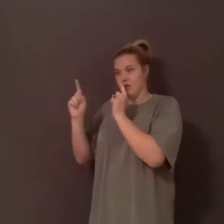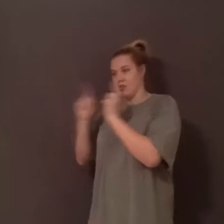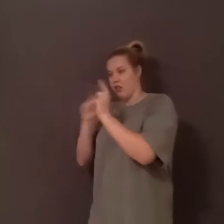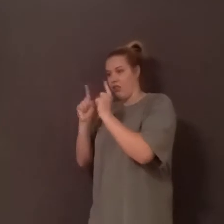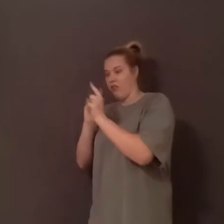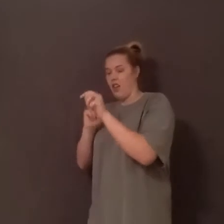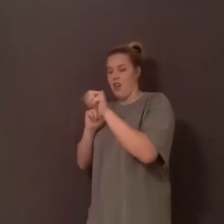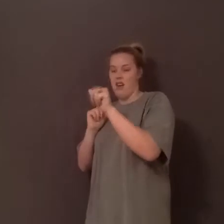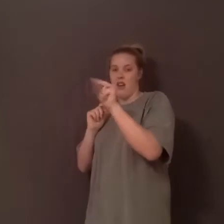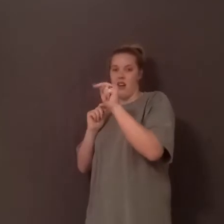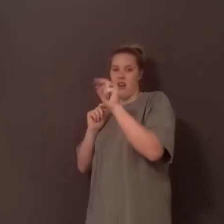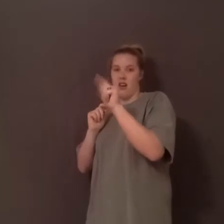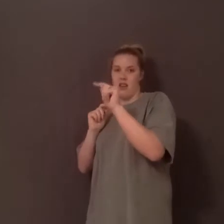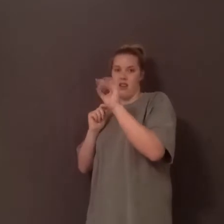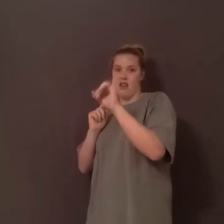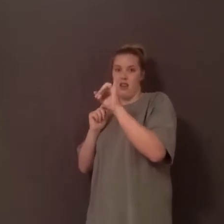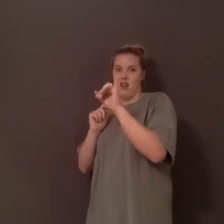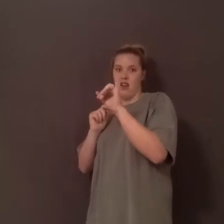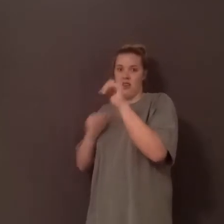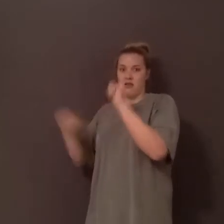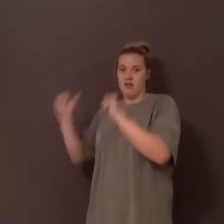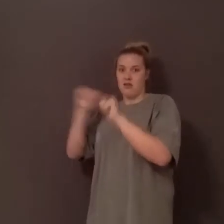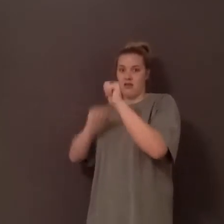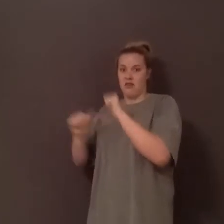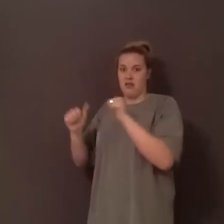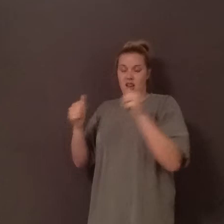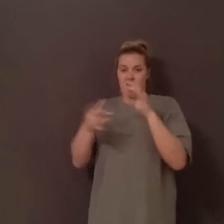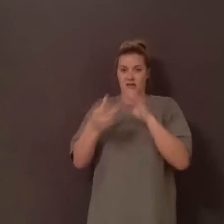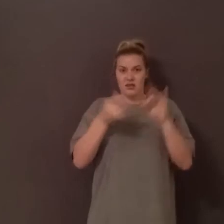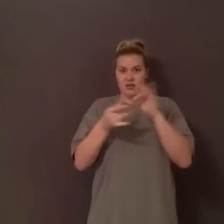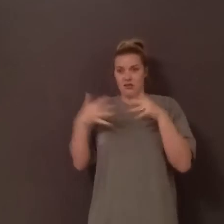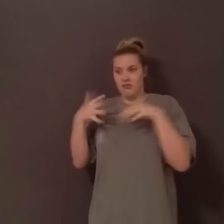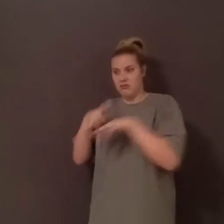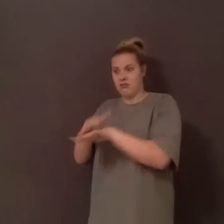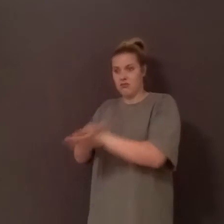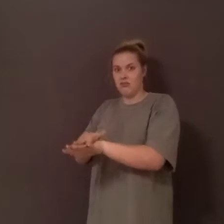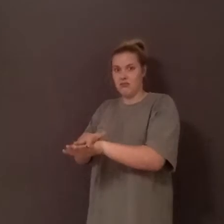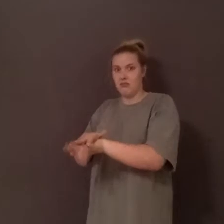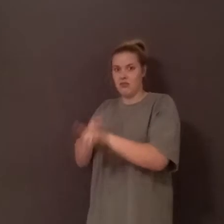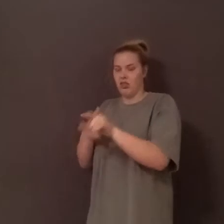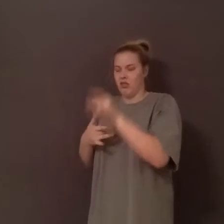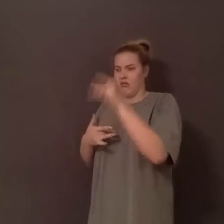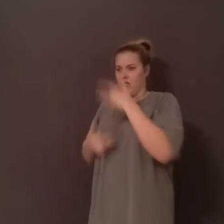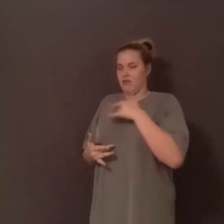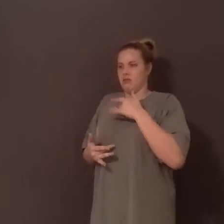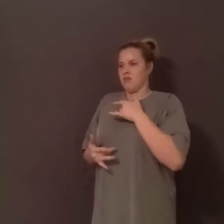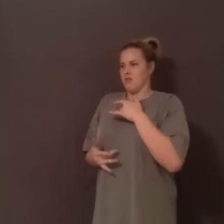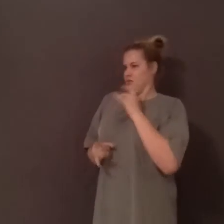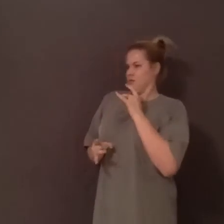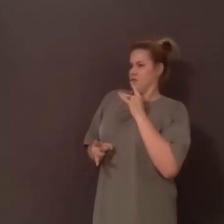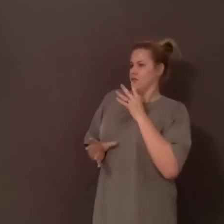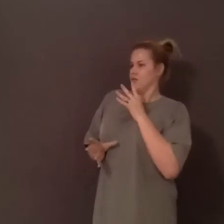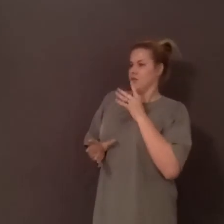anti-Scientologist Marty Rathbun. Is that what poisoned them against our production? Is that what closed the